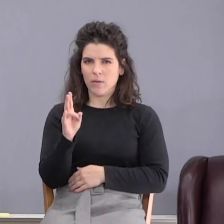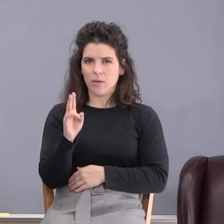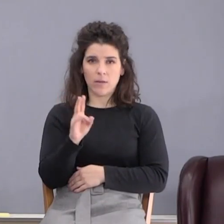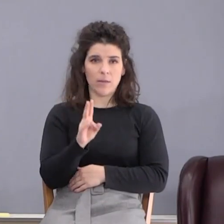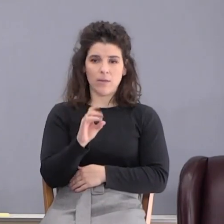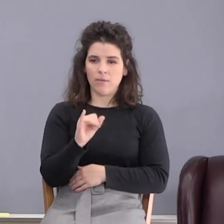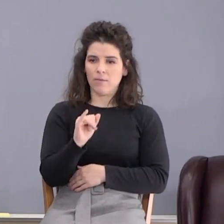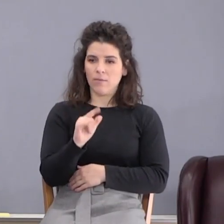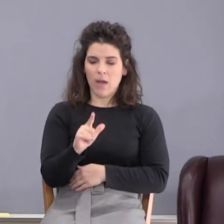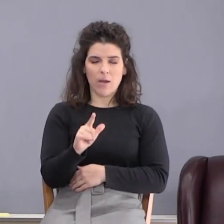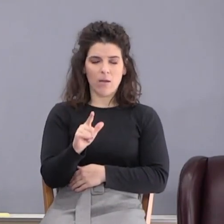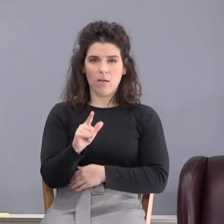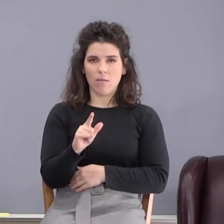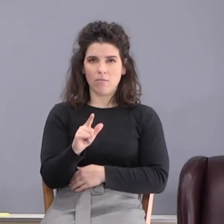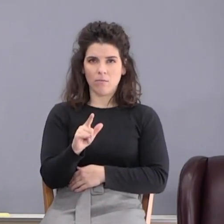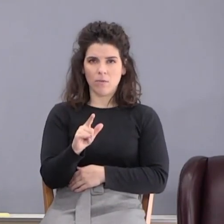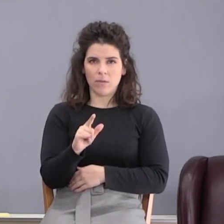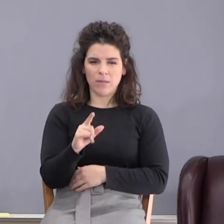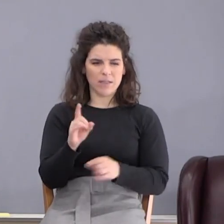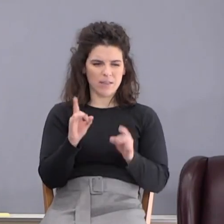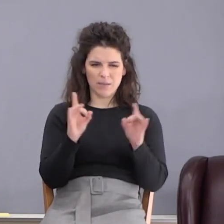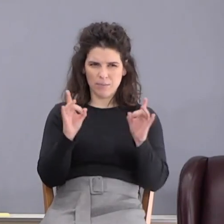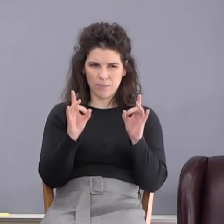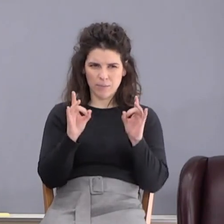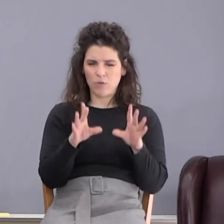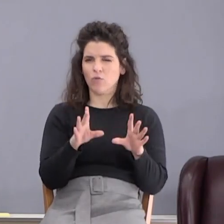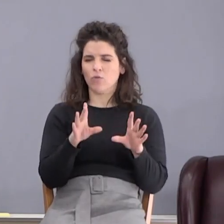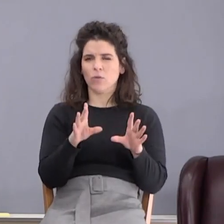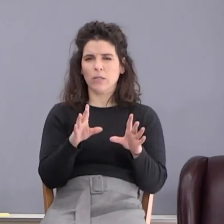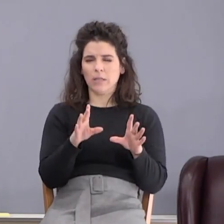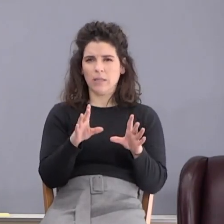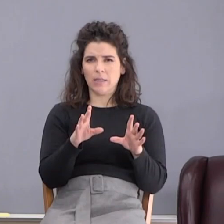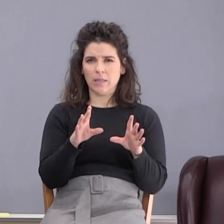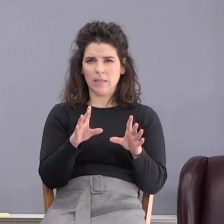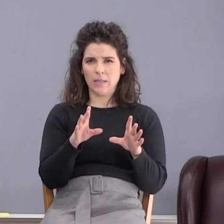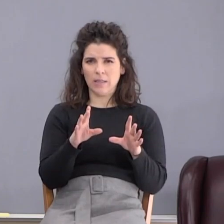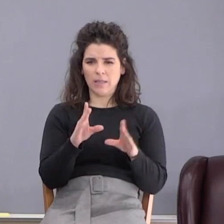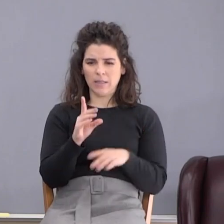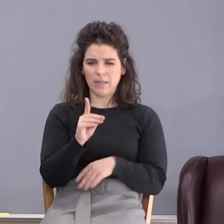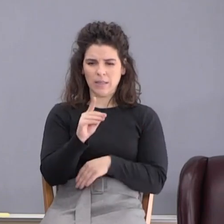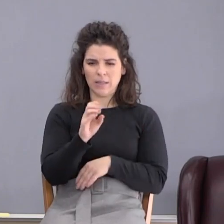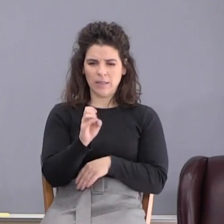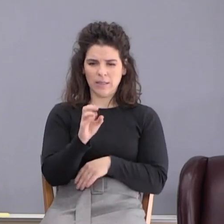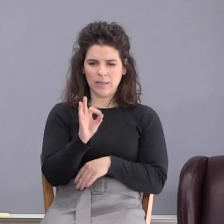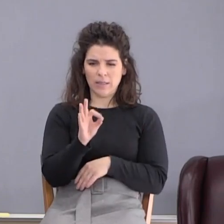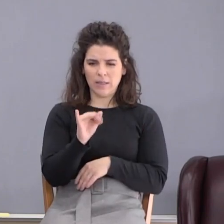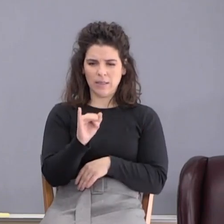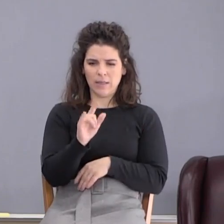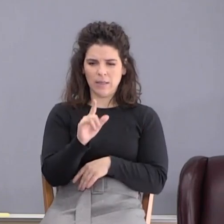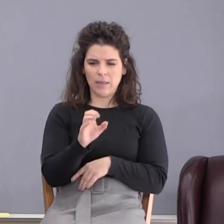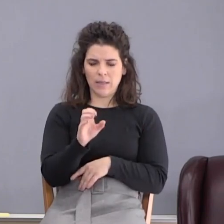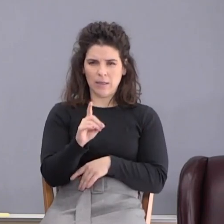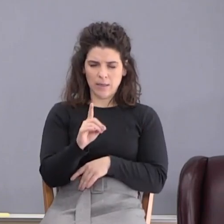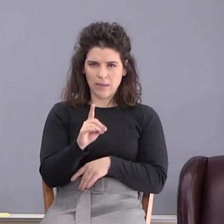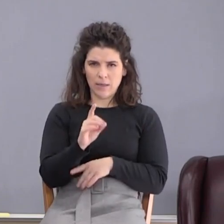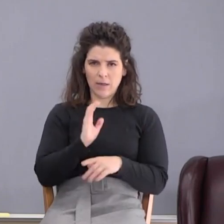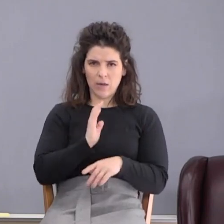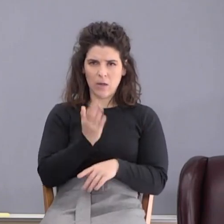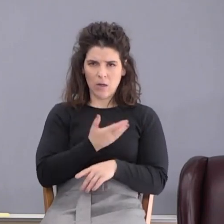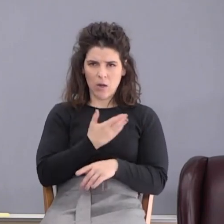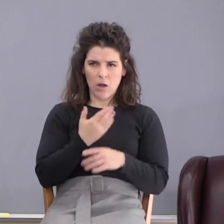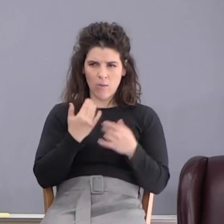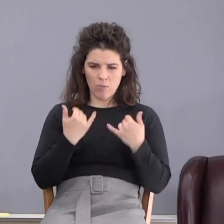vile, it is putrid, it is defiled. Our